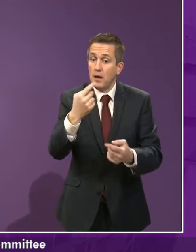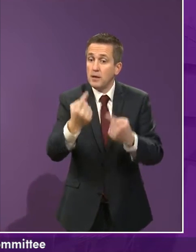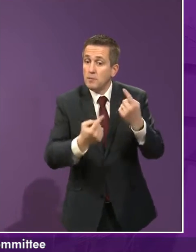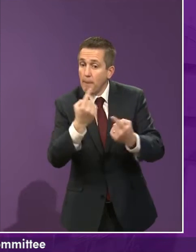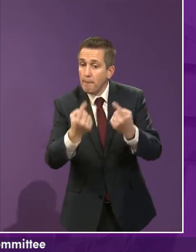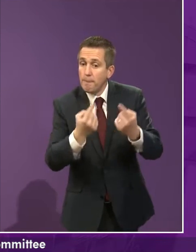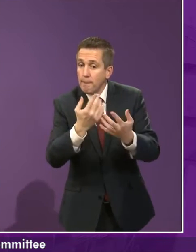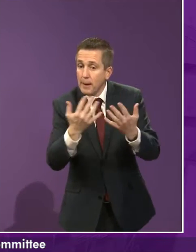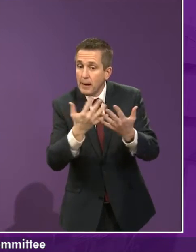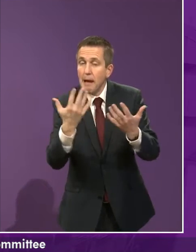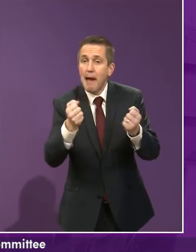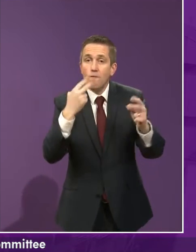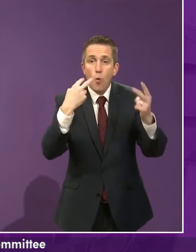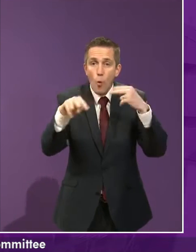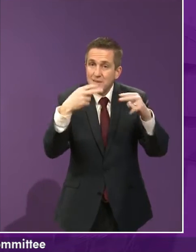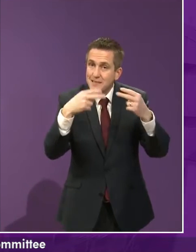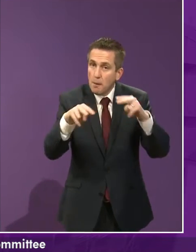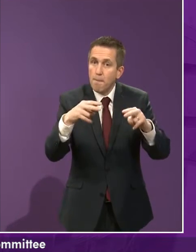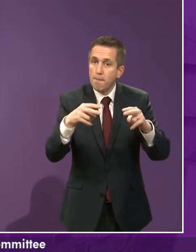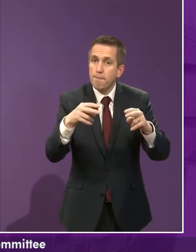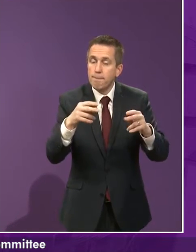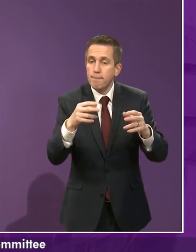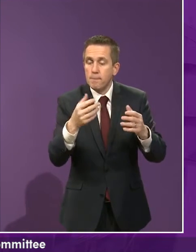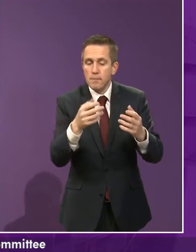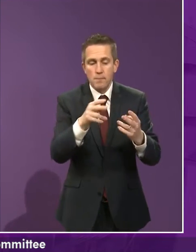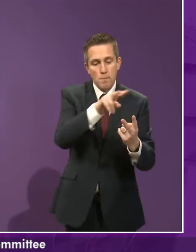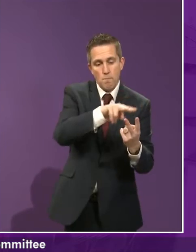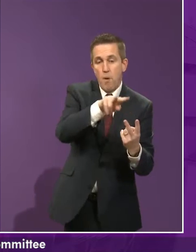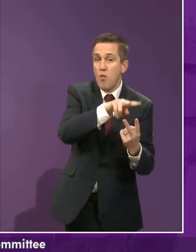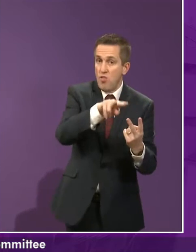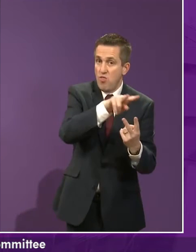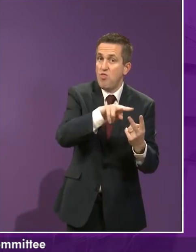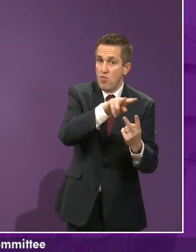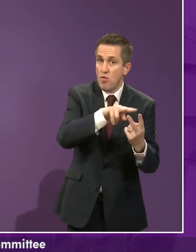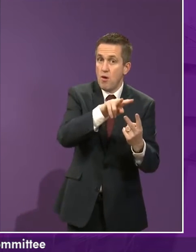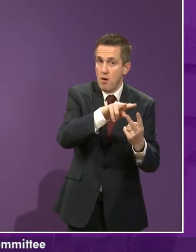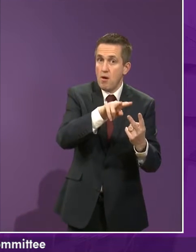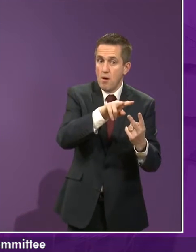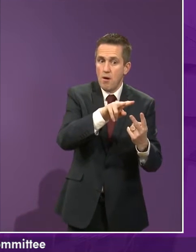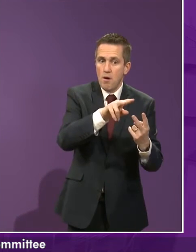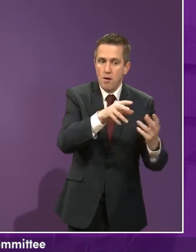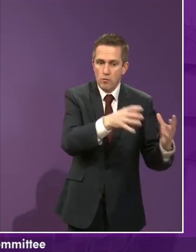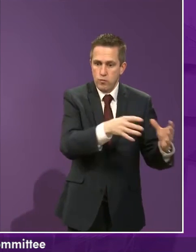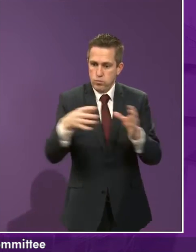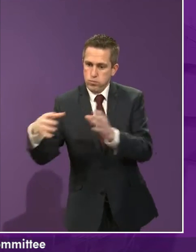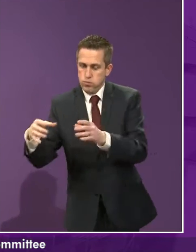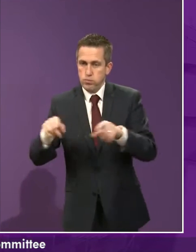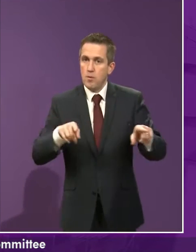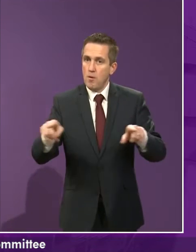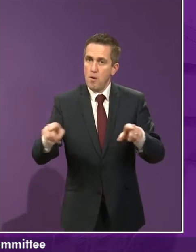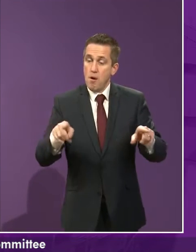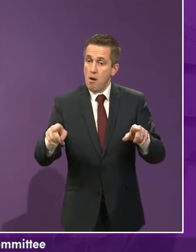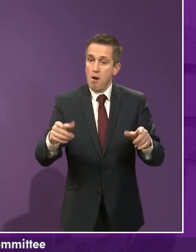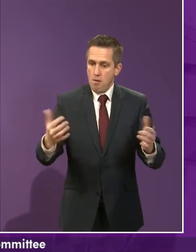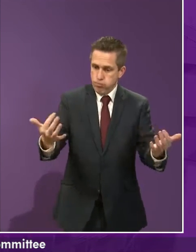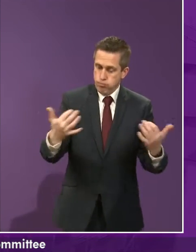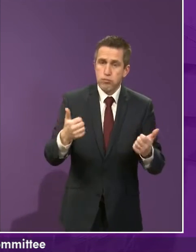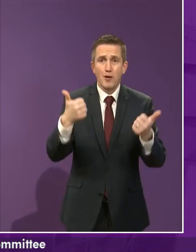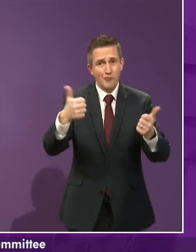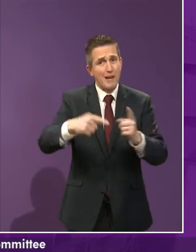with autistic spectrum disorders. Obviously, both of these are wholly and entirely